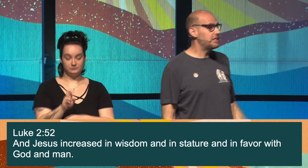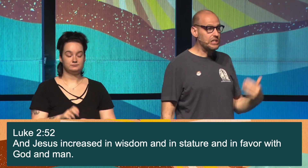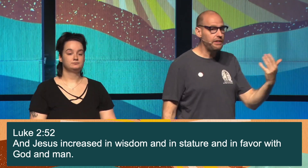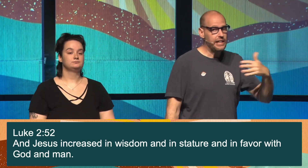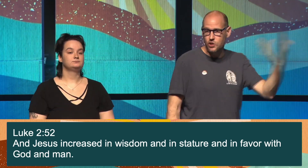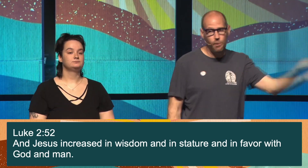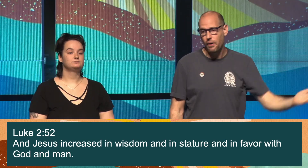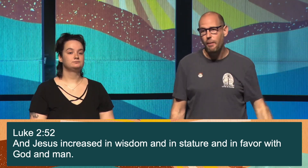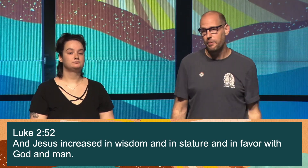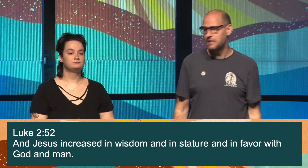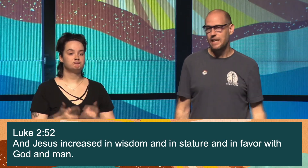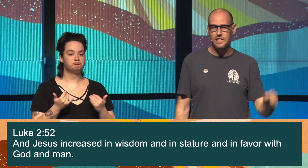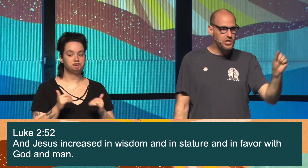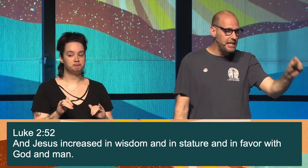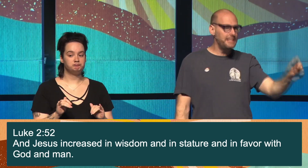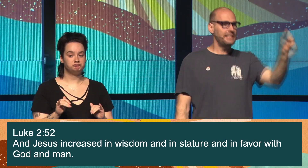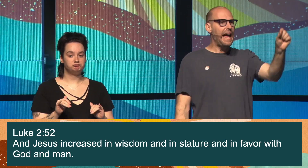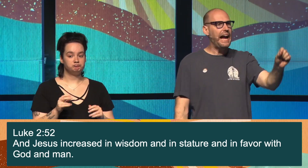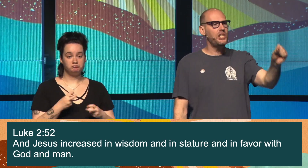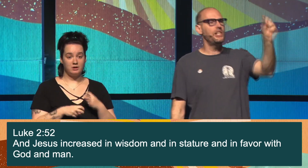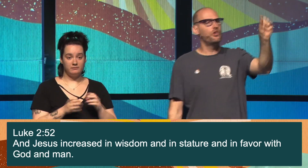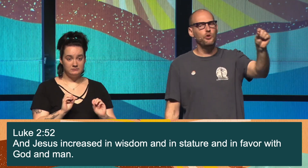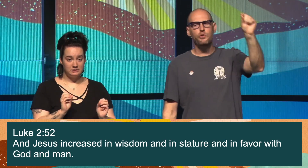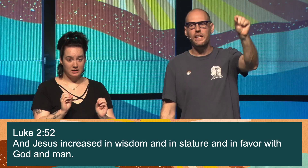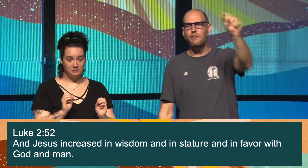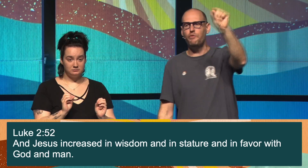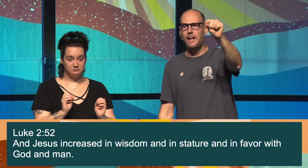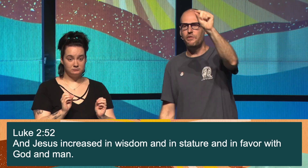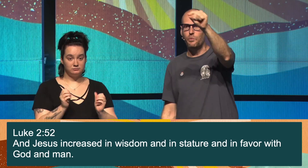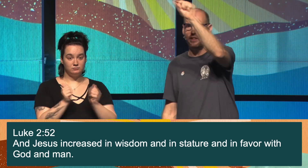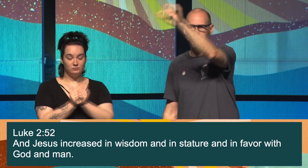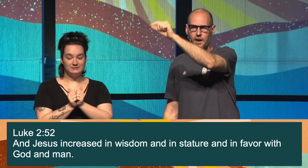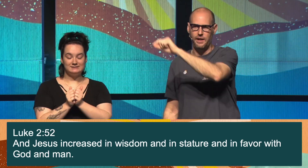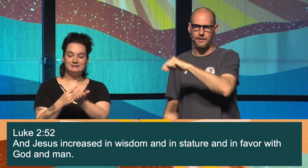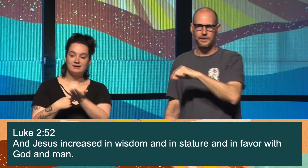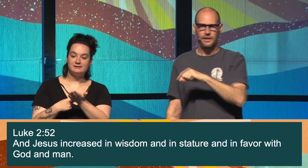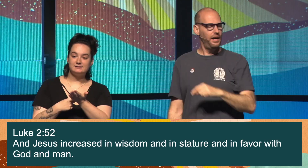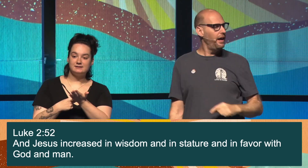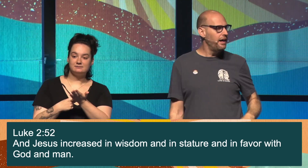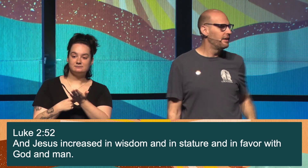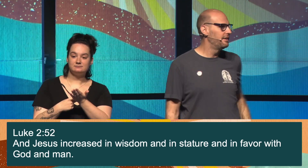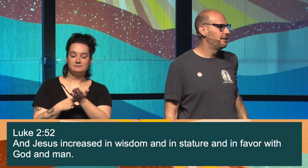it, still has no problem saying that Jesus actually grew in favor with God.